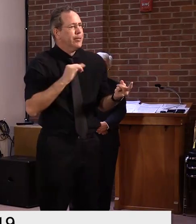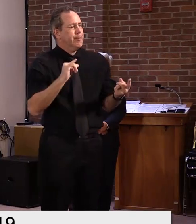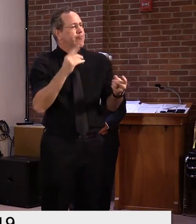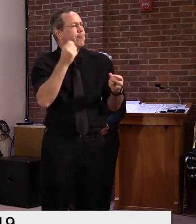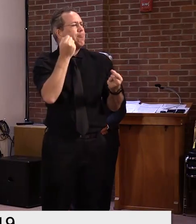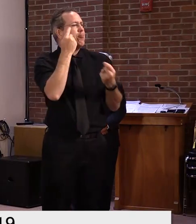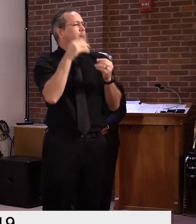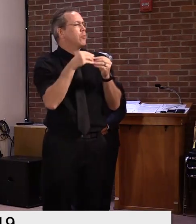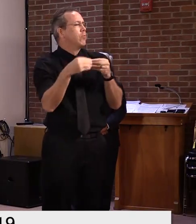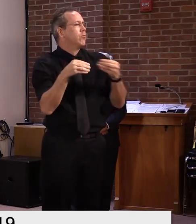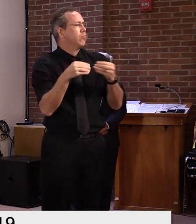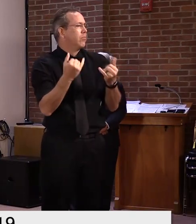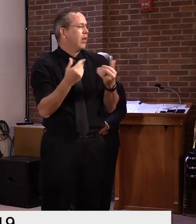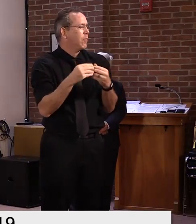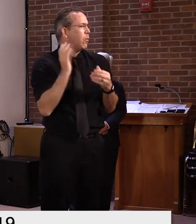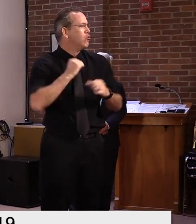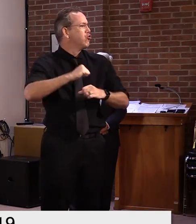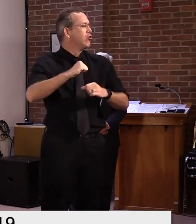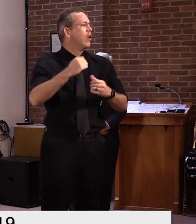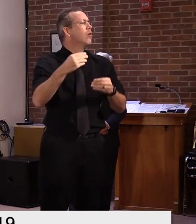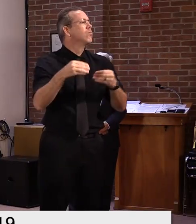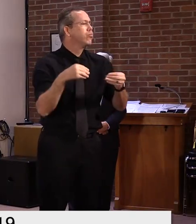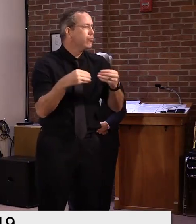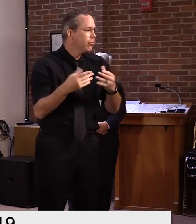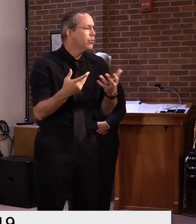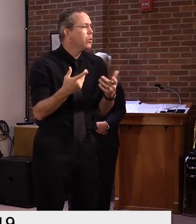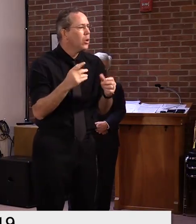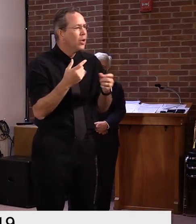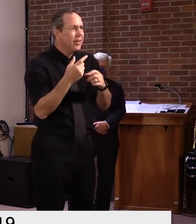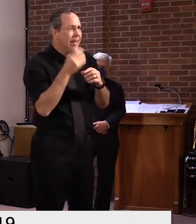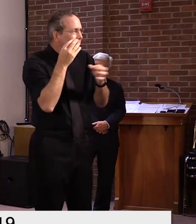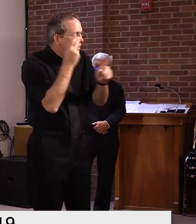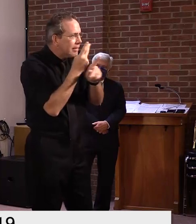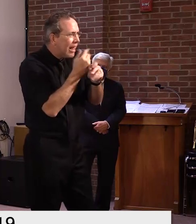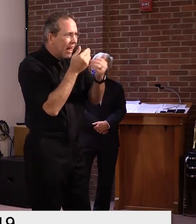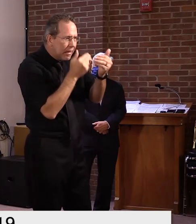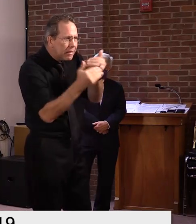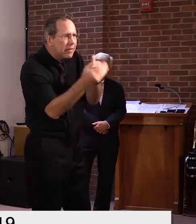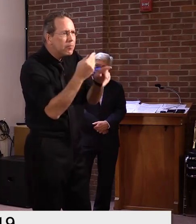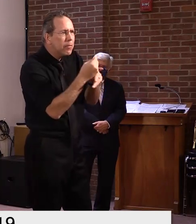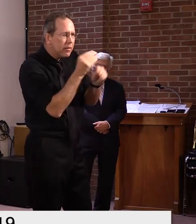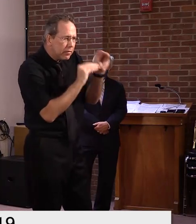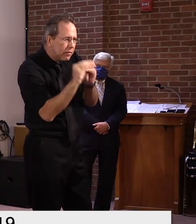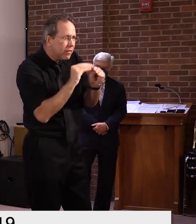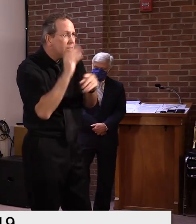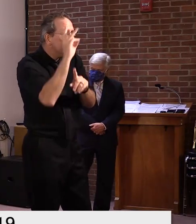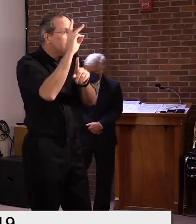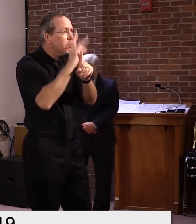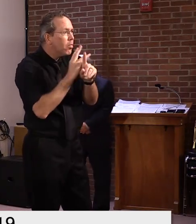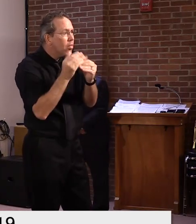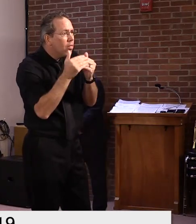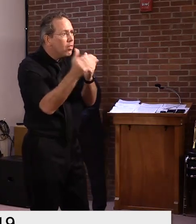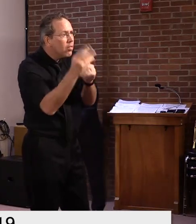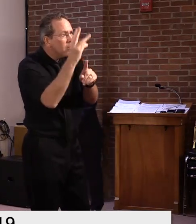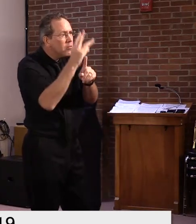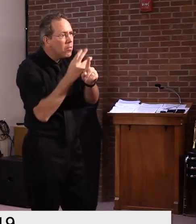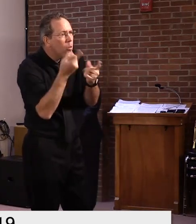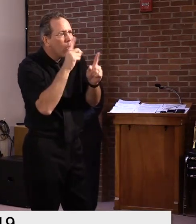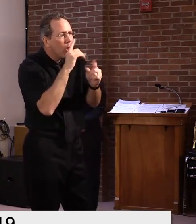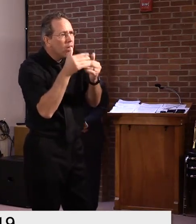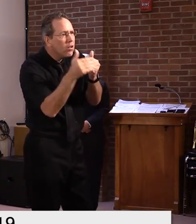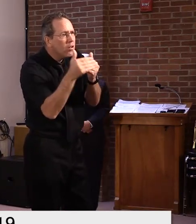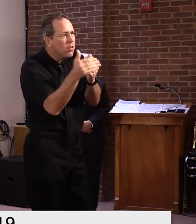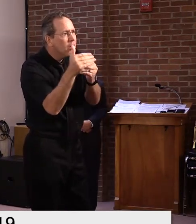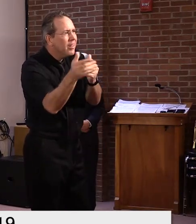look 6 months down the road, 1 year down the road. And the businesses are the entities that bring us the